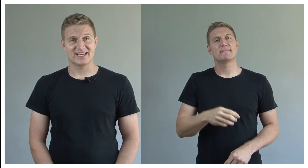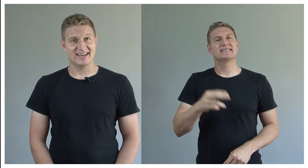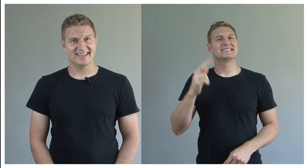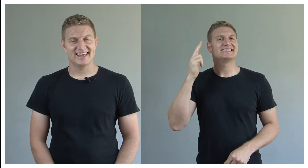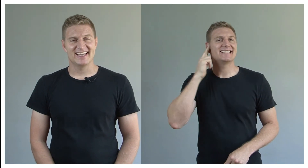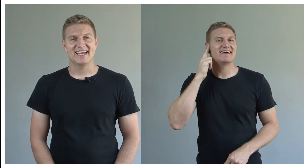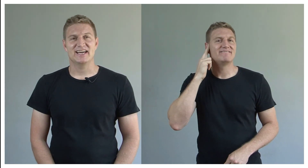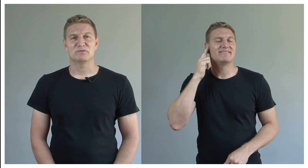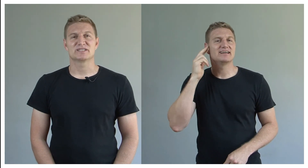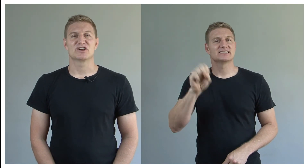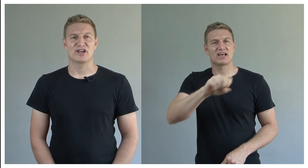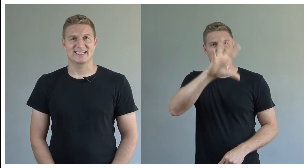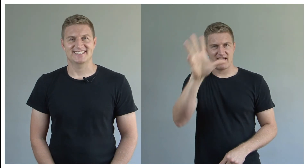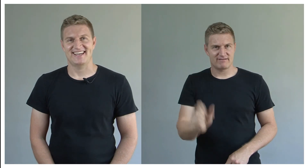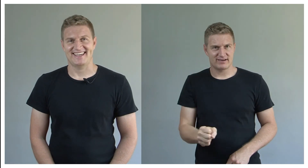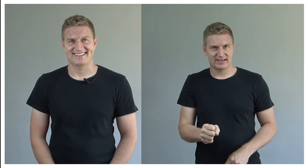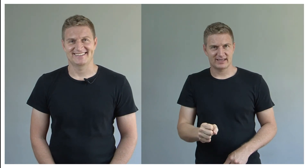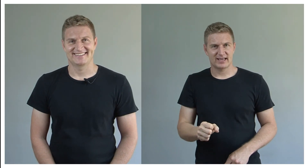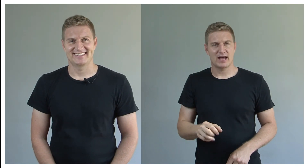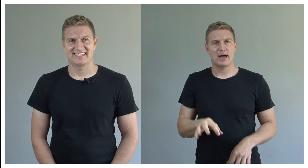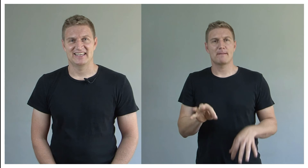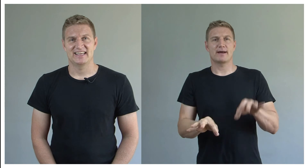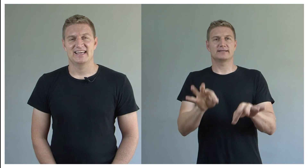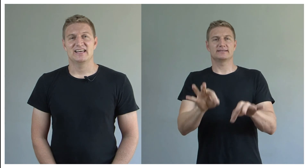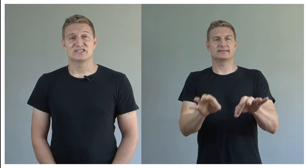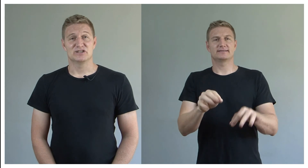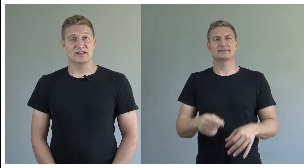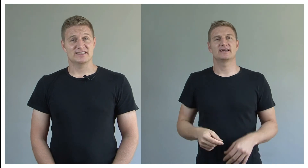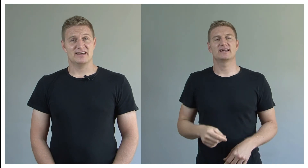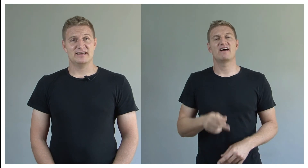signing and what Zoli is saying. Zoli's sign name